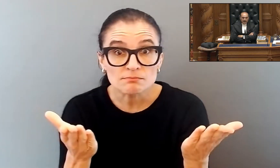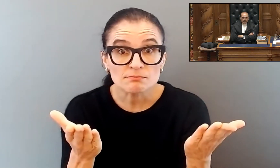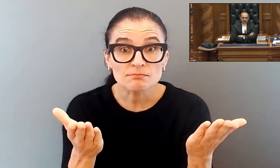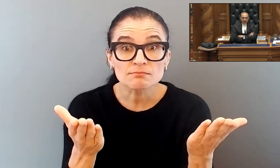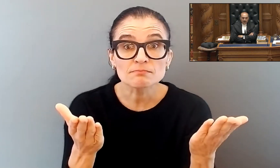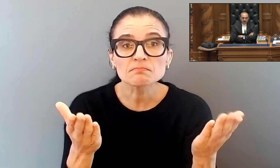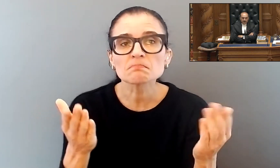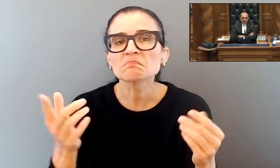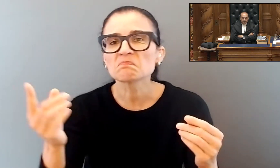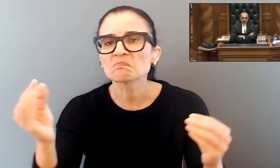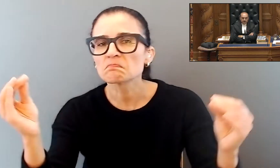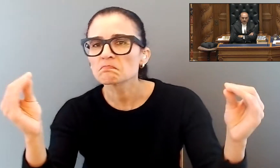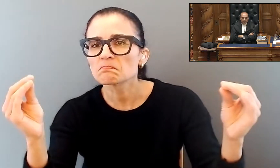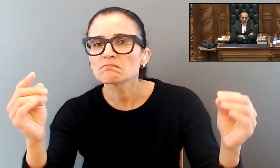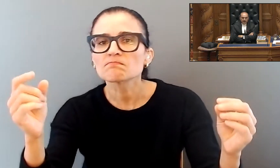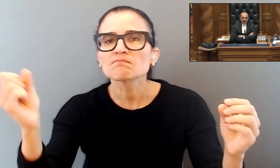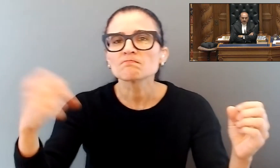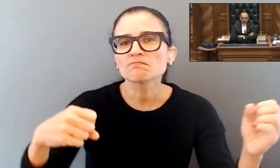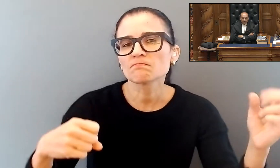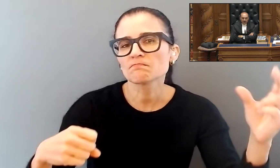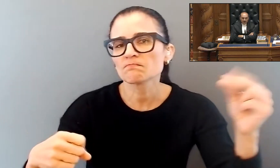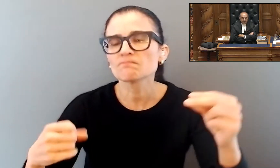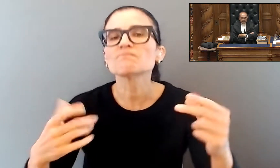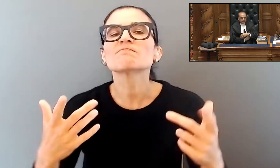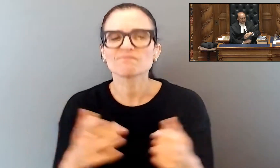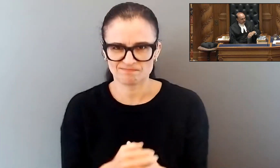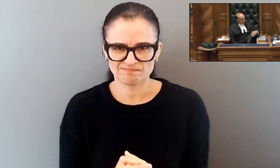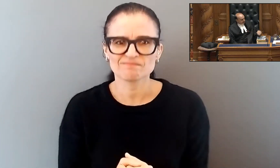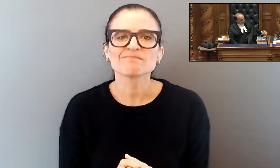Division has been called. Division has been called.